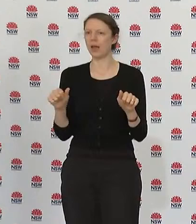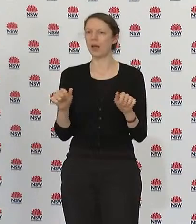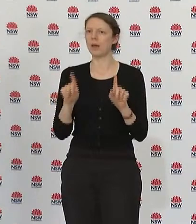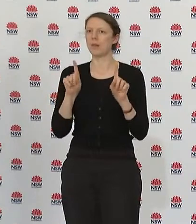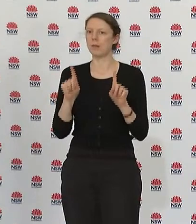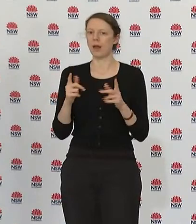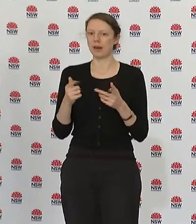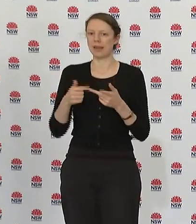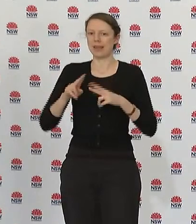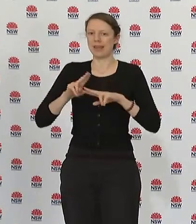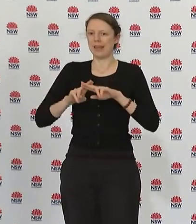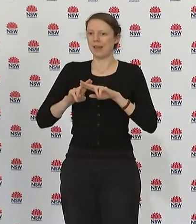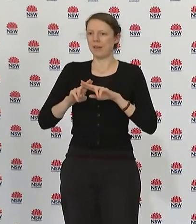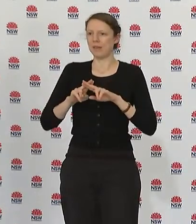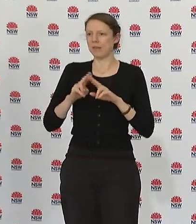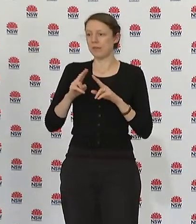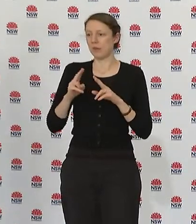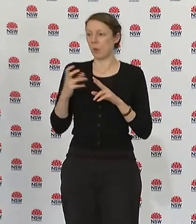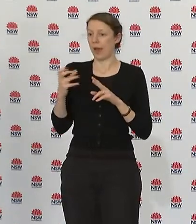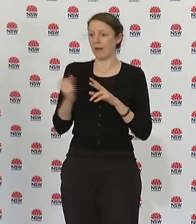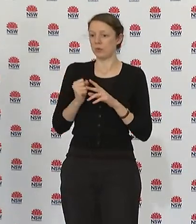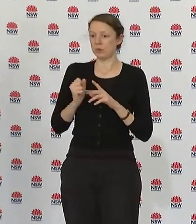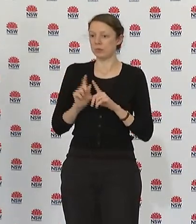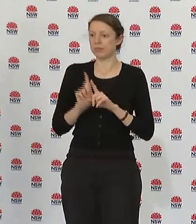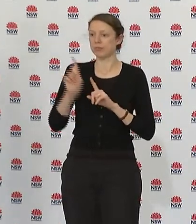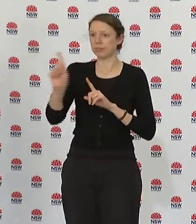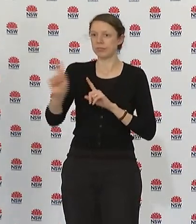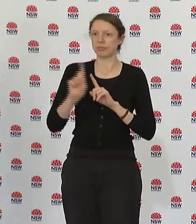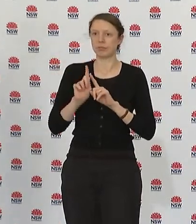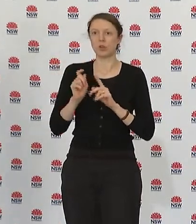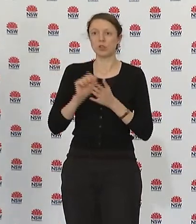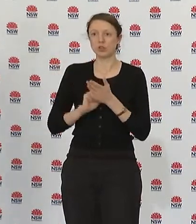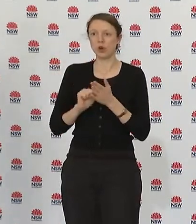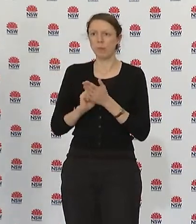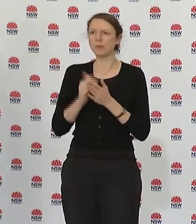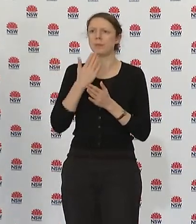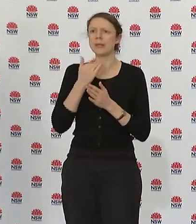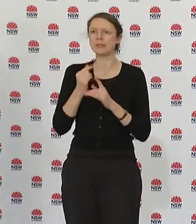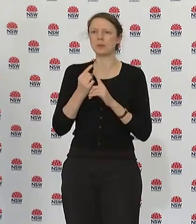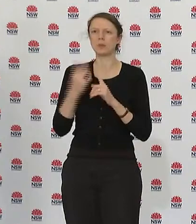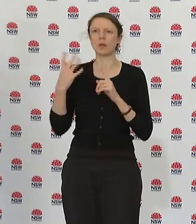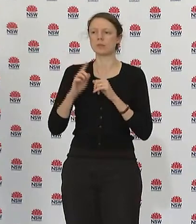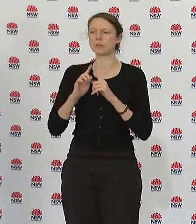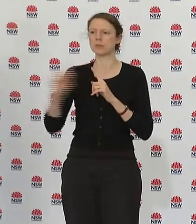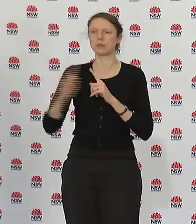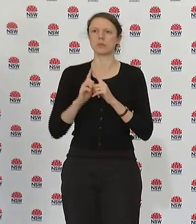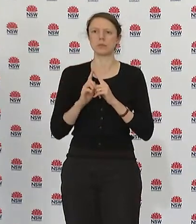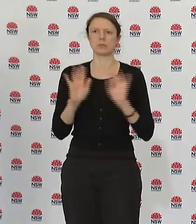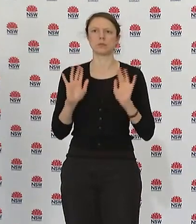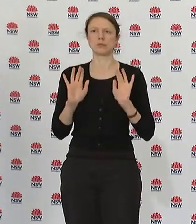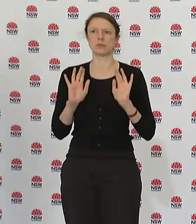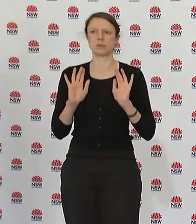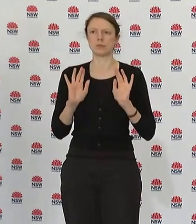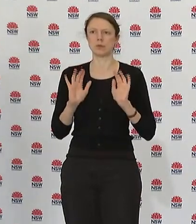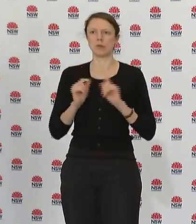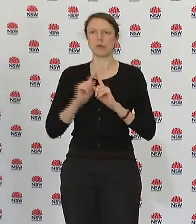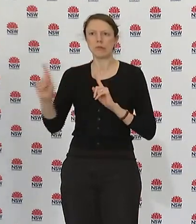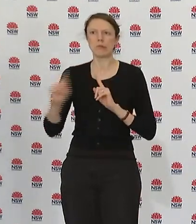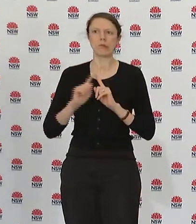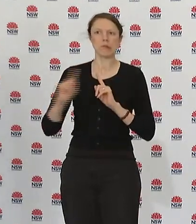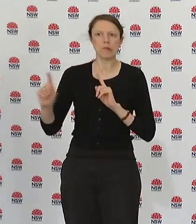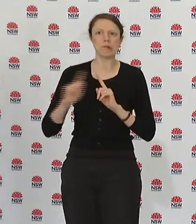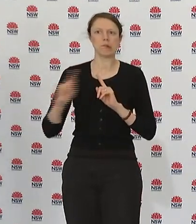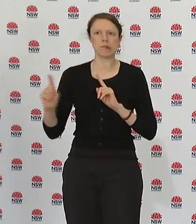people going shopping multiple times. We're just asking people alongside the health orders to demonstrate